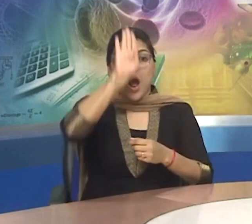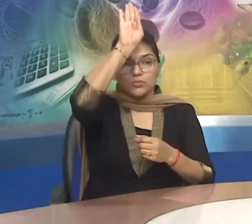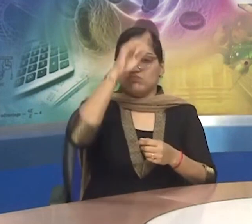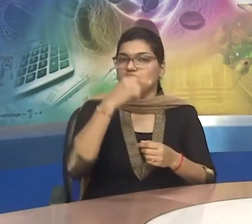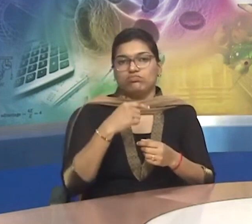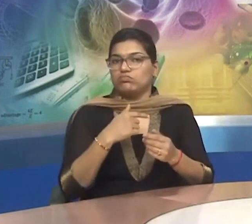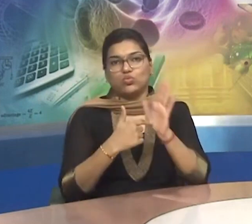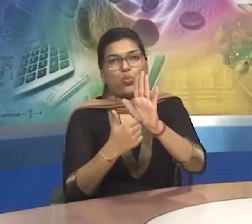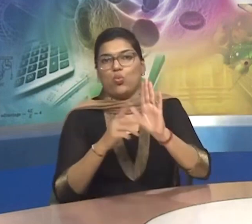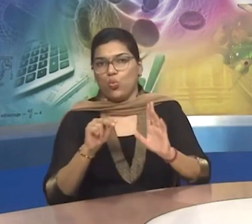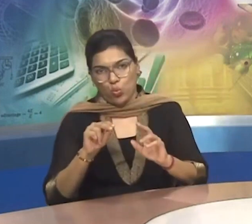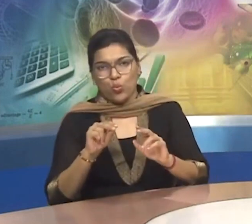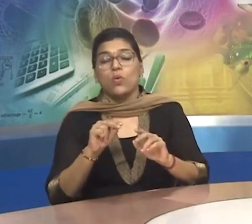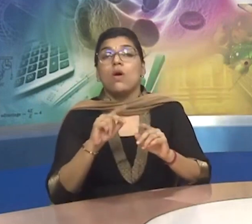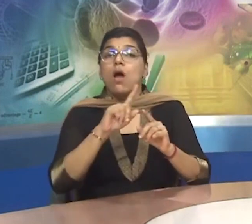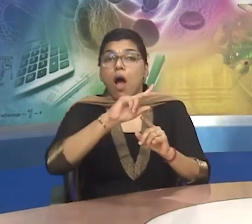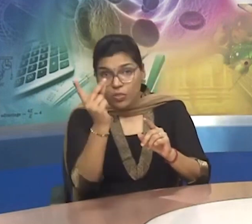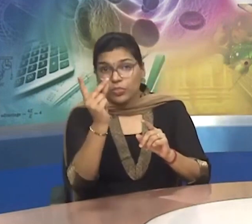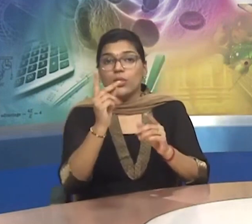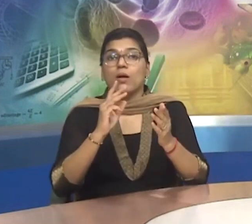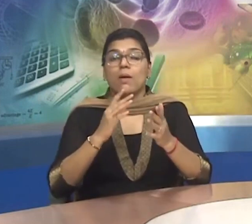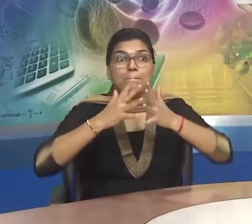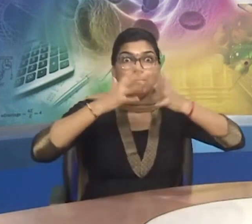So we can say that this is the rule,